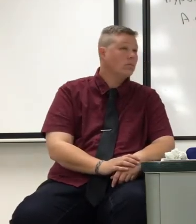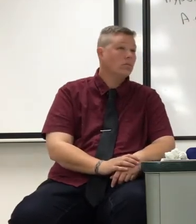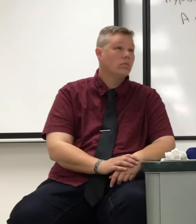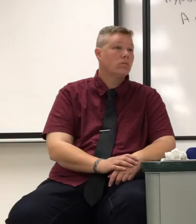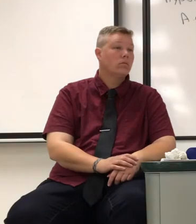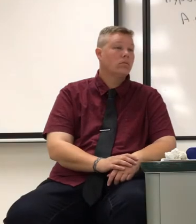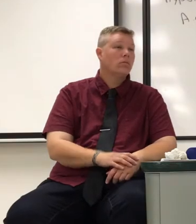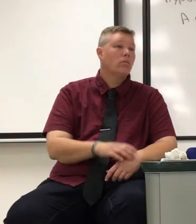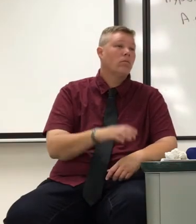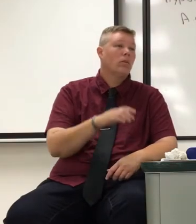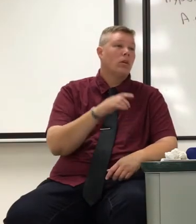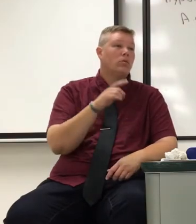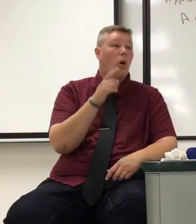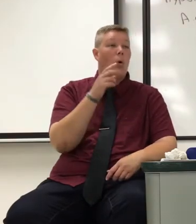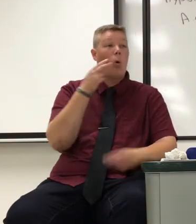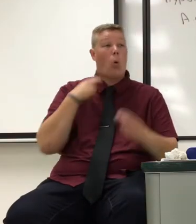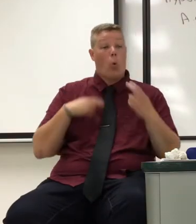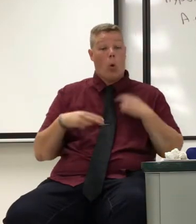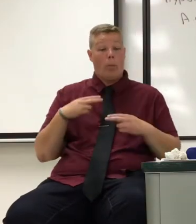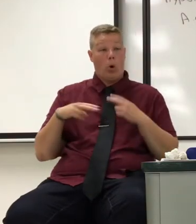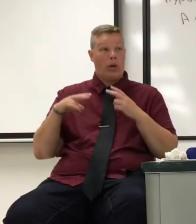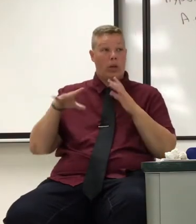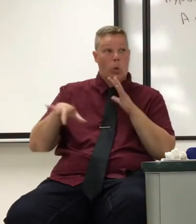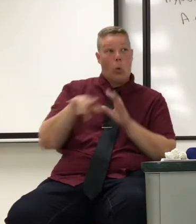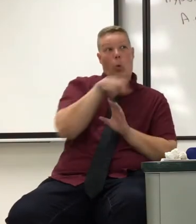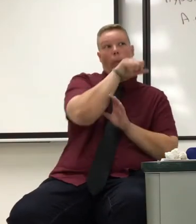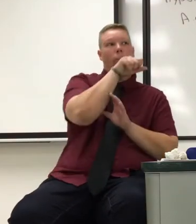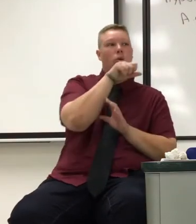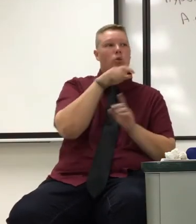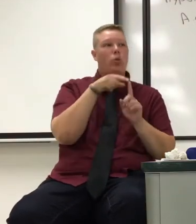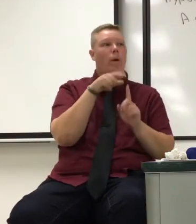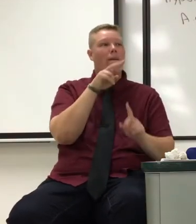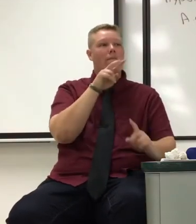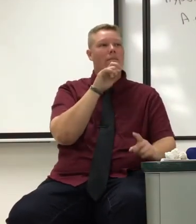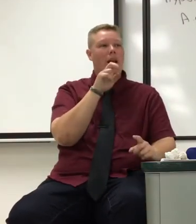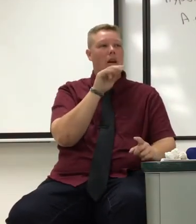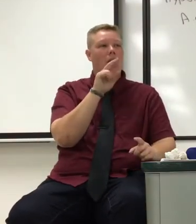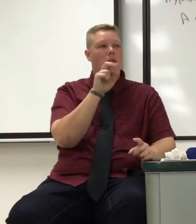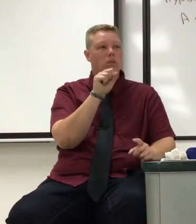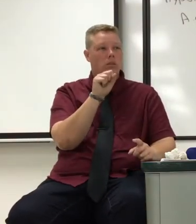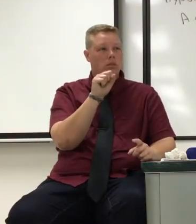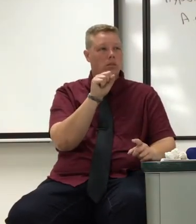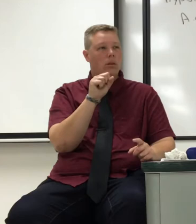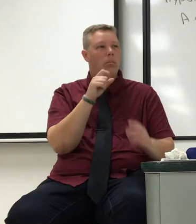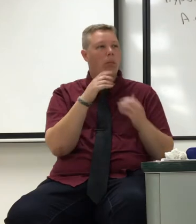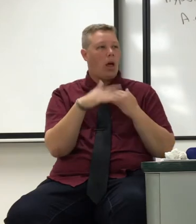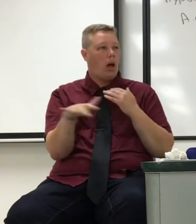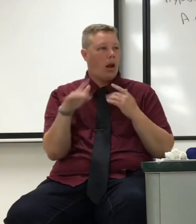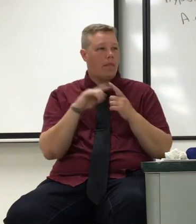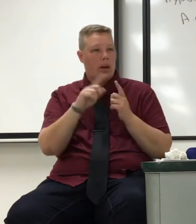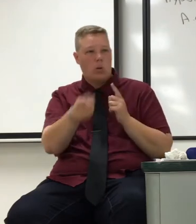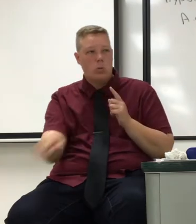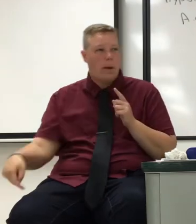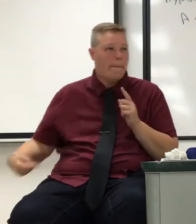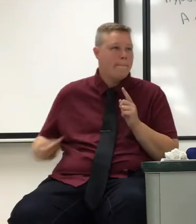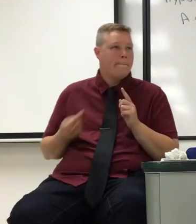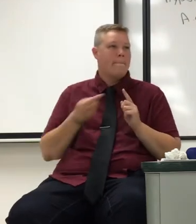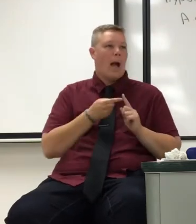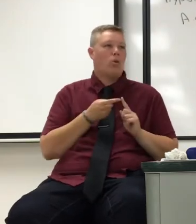So then the hormone gets swept up into the venous blood. Turns out veins return blood to the heart.